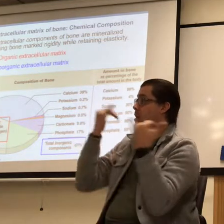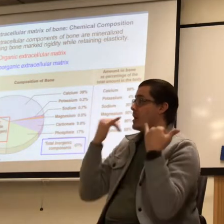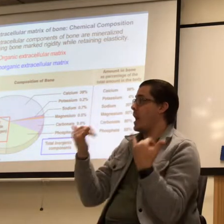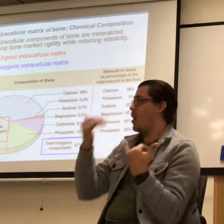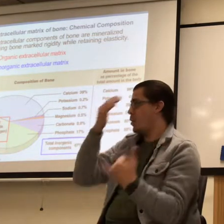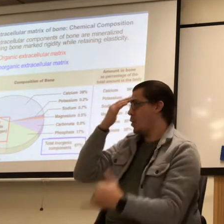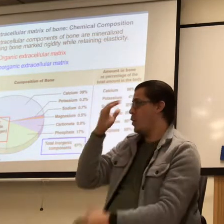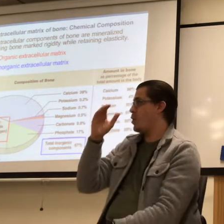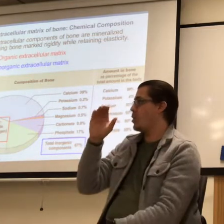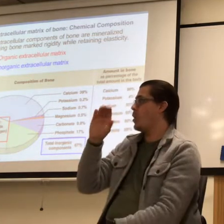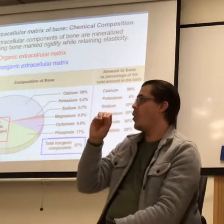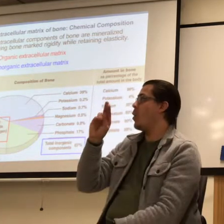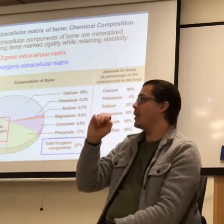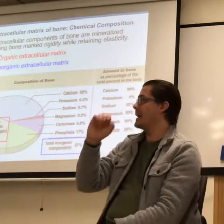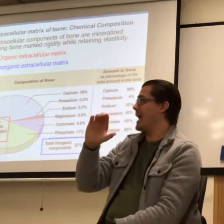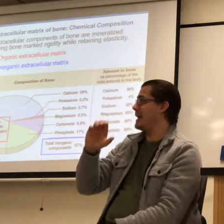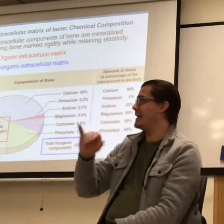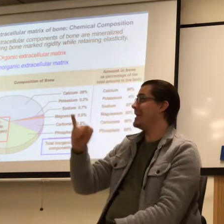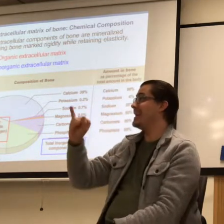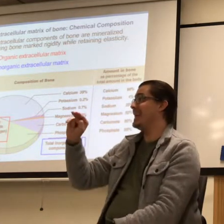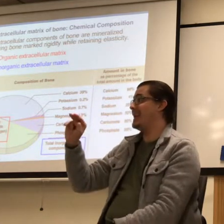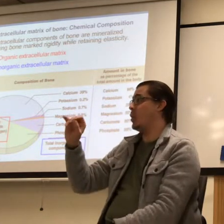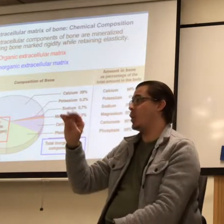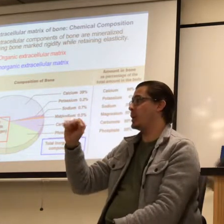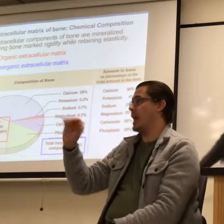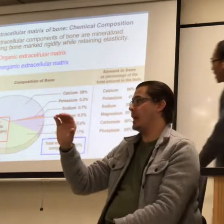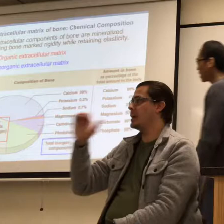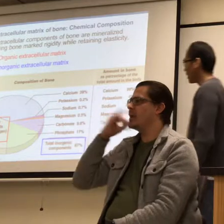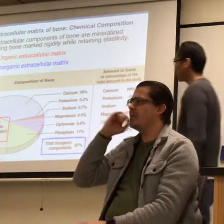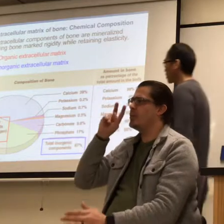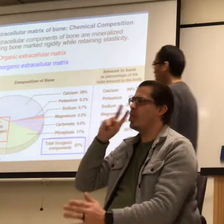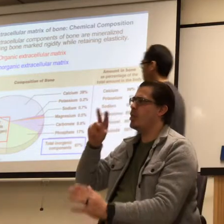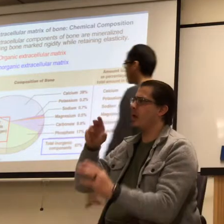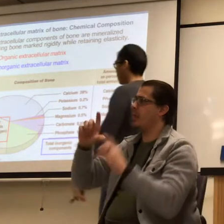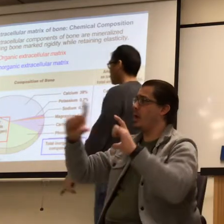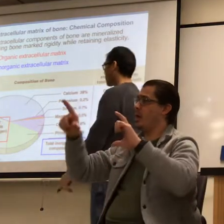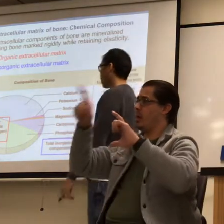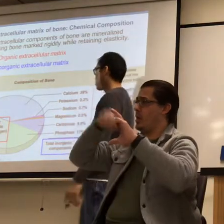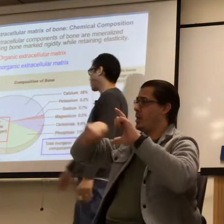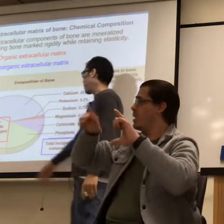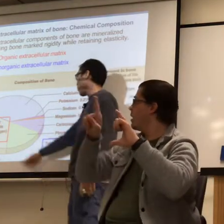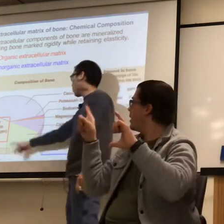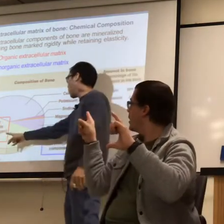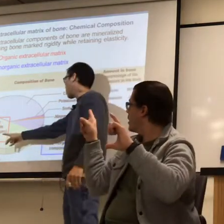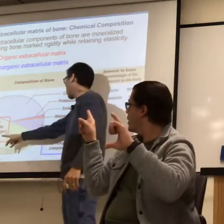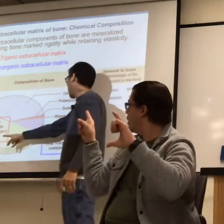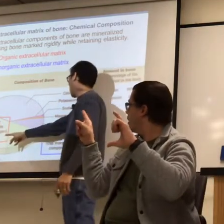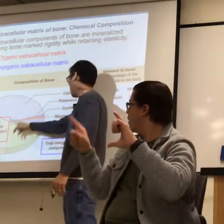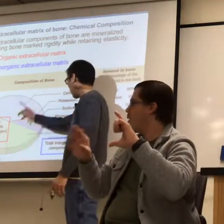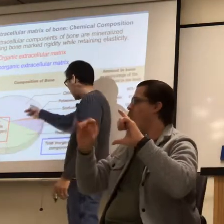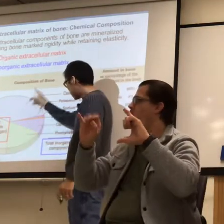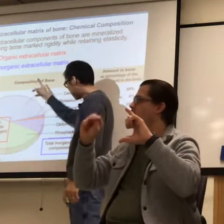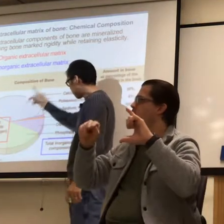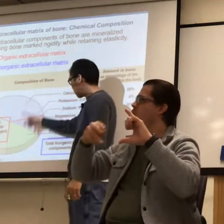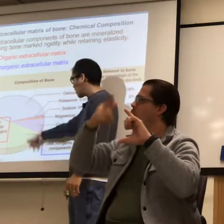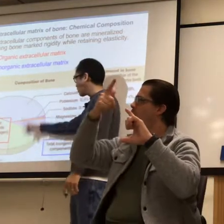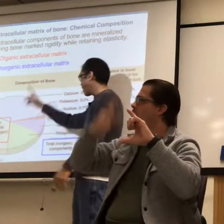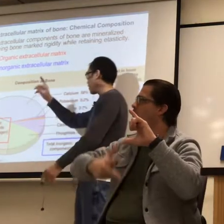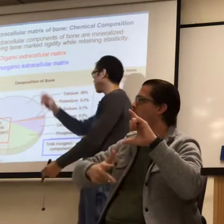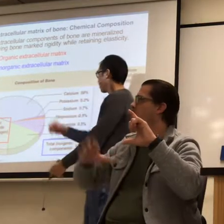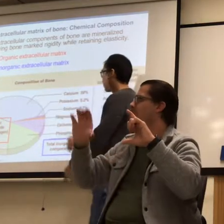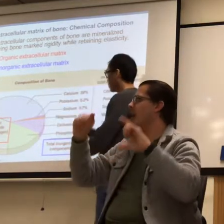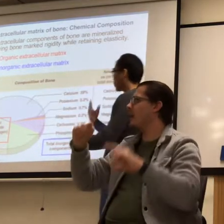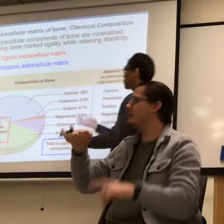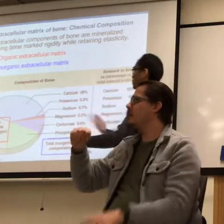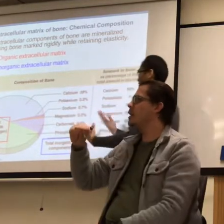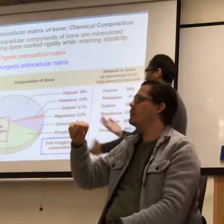that organic, inorganic, if you look at the pie chart, organic matrix, most of the collagen, about a third, calcium,